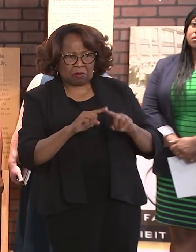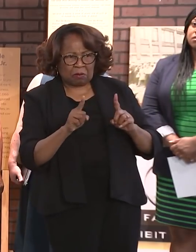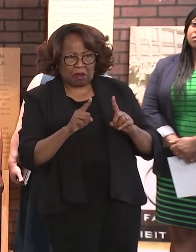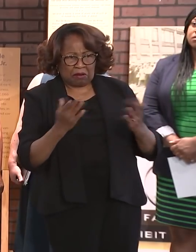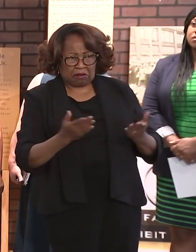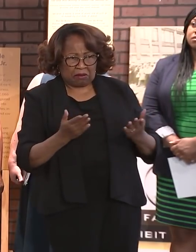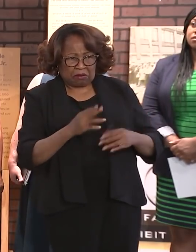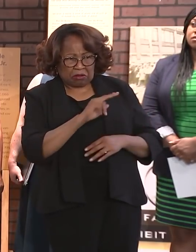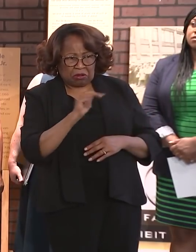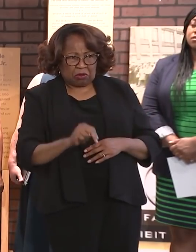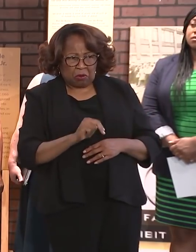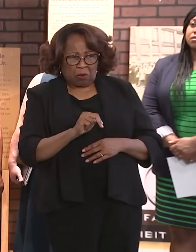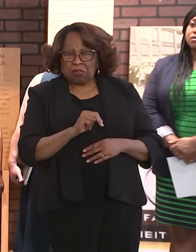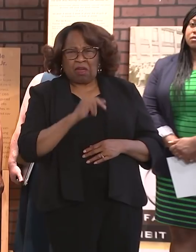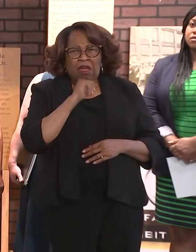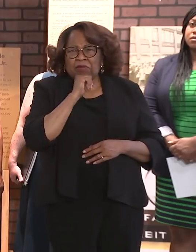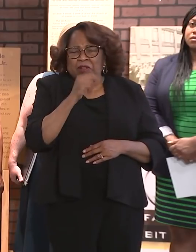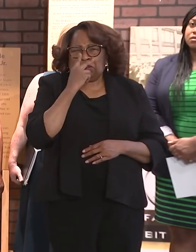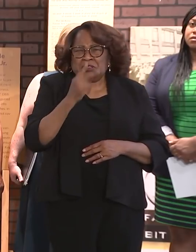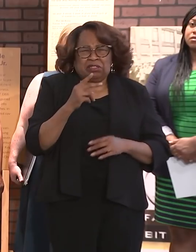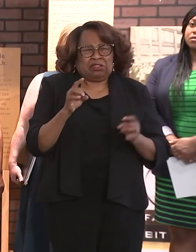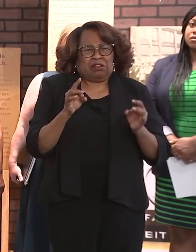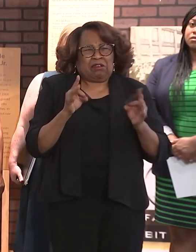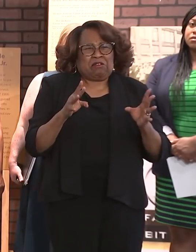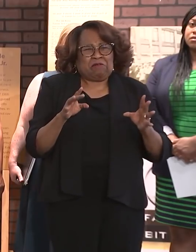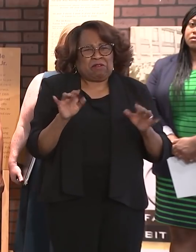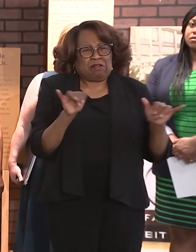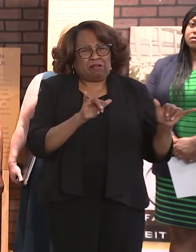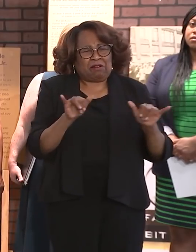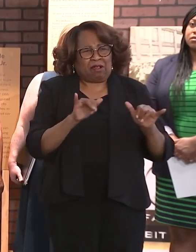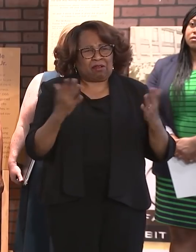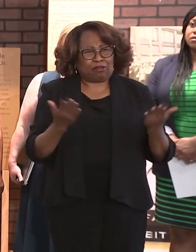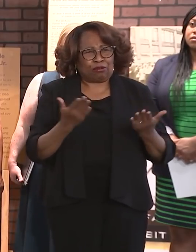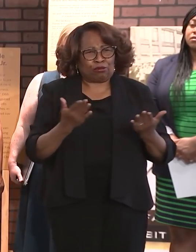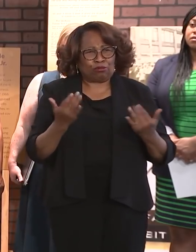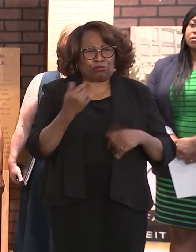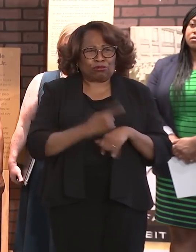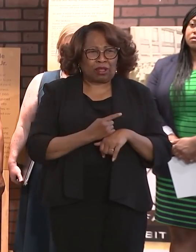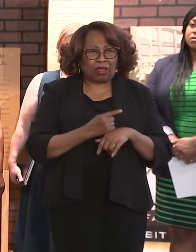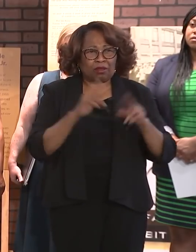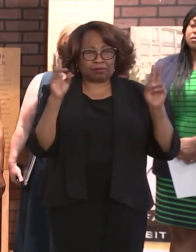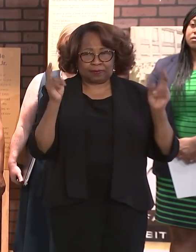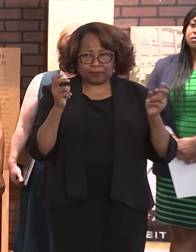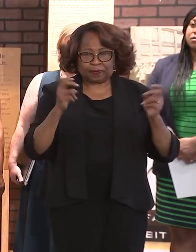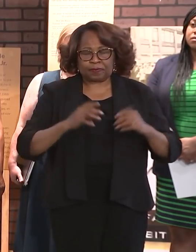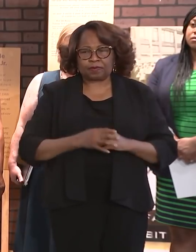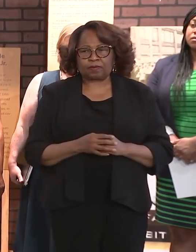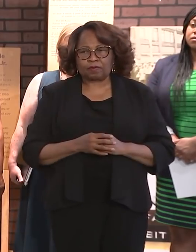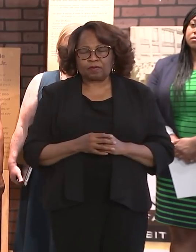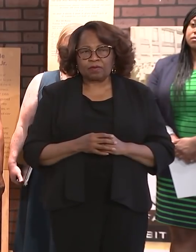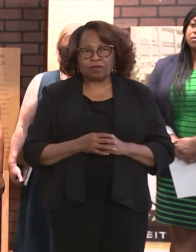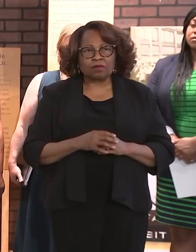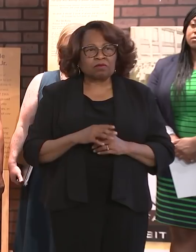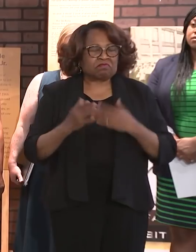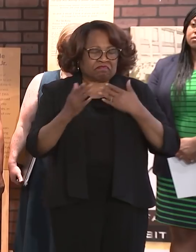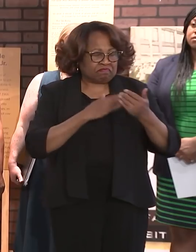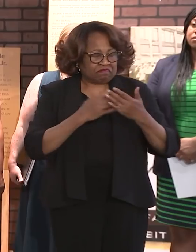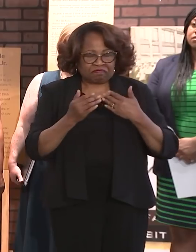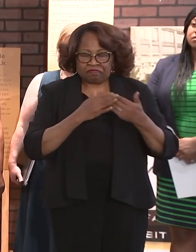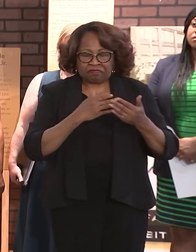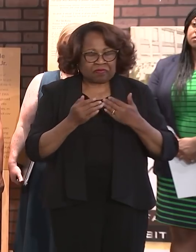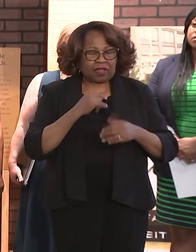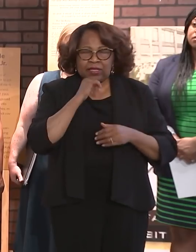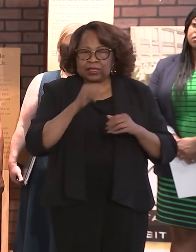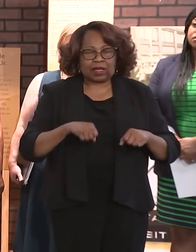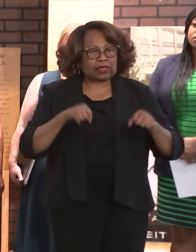never seen anything so hostile and hateful as I've seen here today, end quote. Nevertheless, Dr. King did not